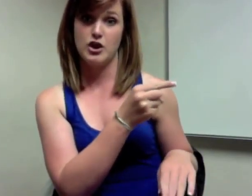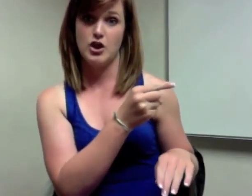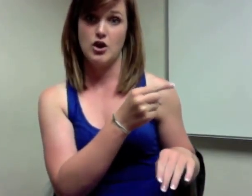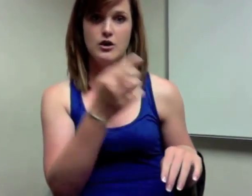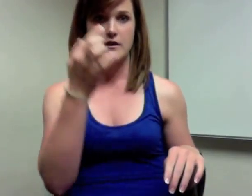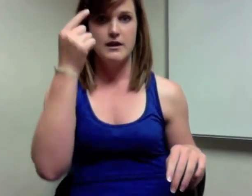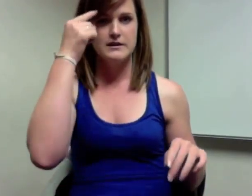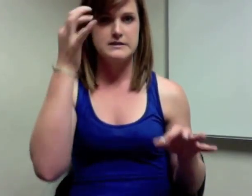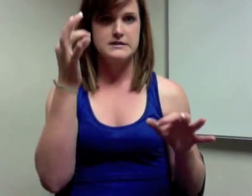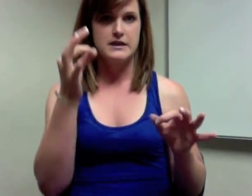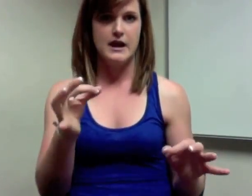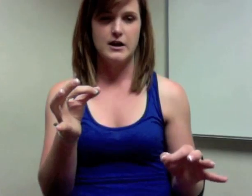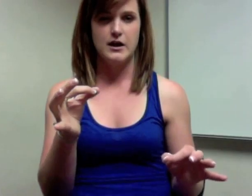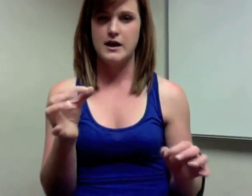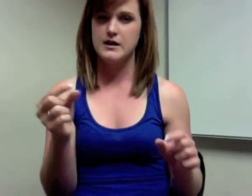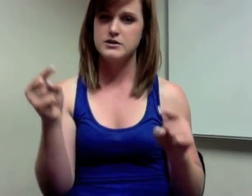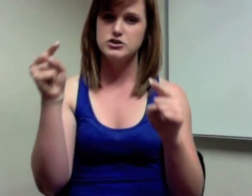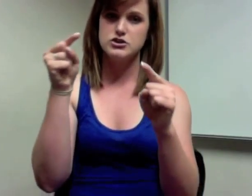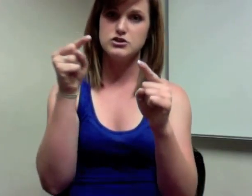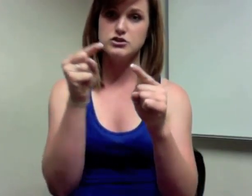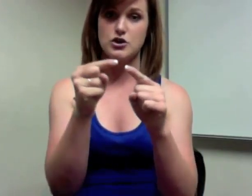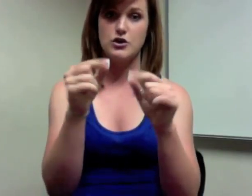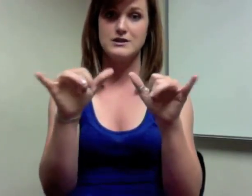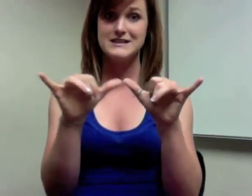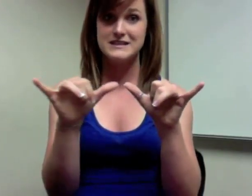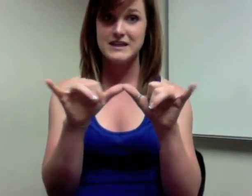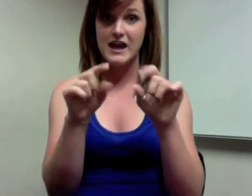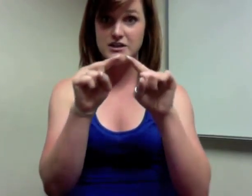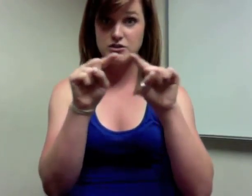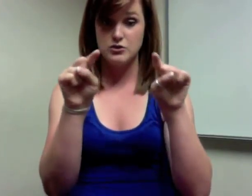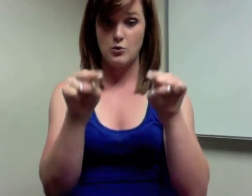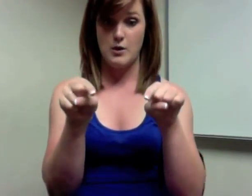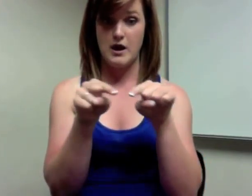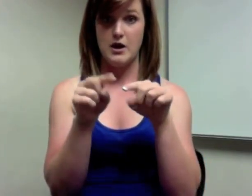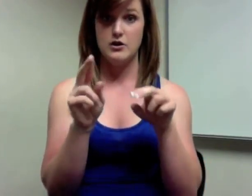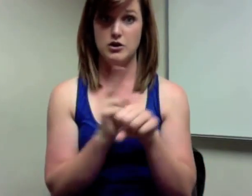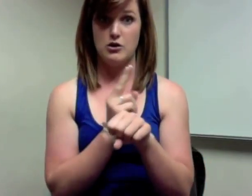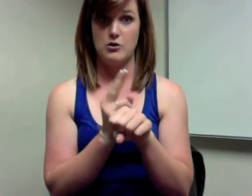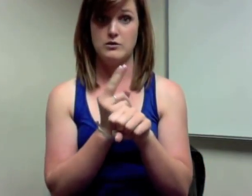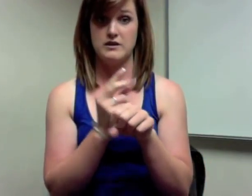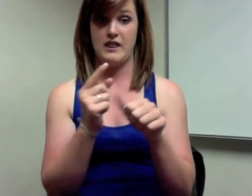certain size square to use, and then they start putting those squares over the